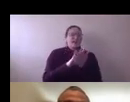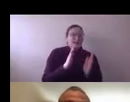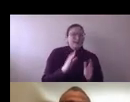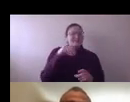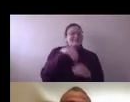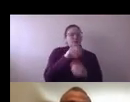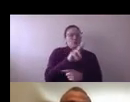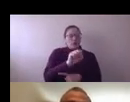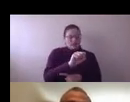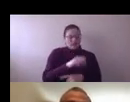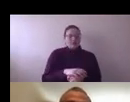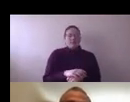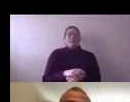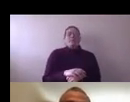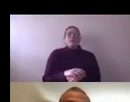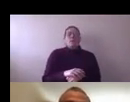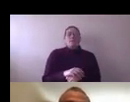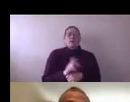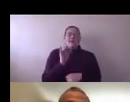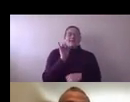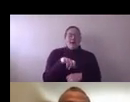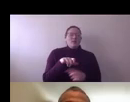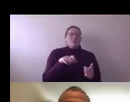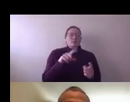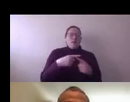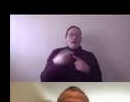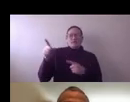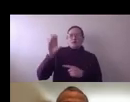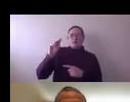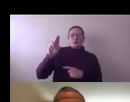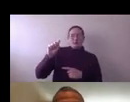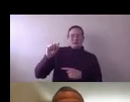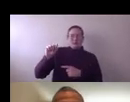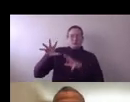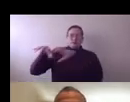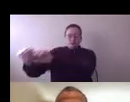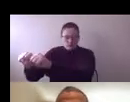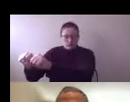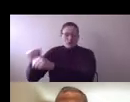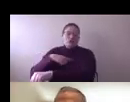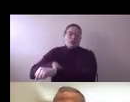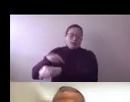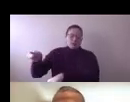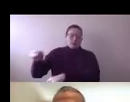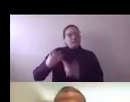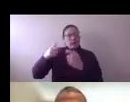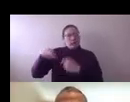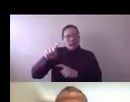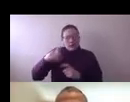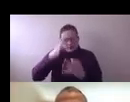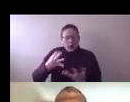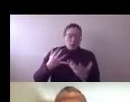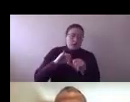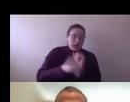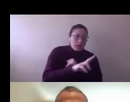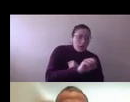US when the Communist Party took over mainland China. So many of them had to make a decision whether to stay in the